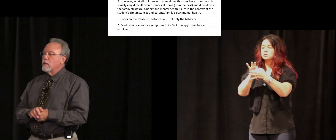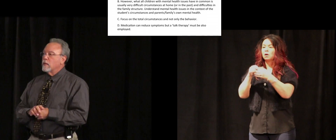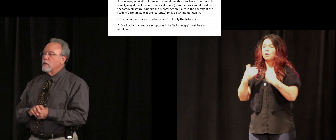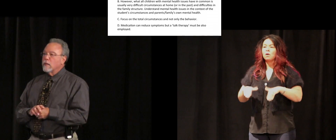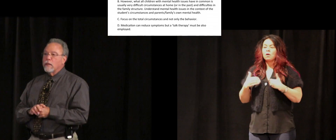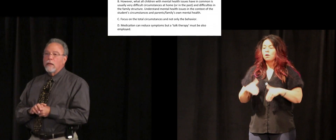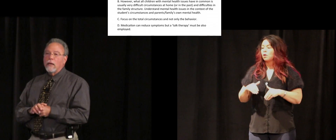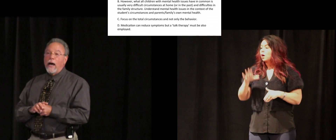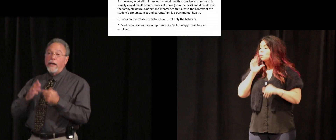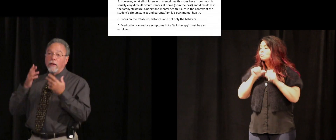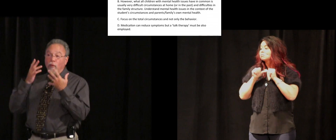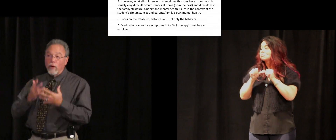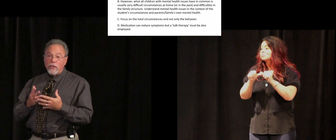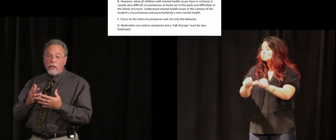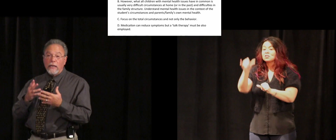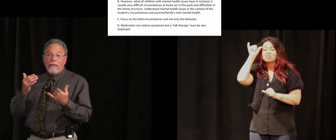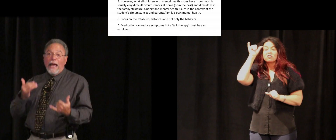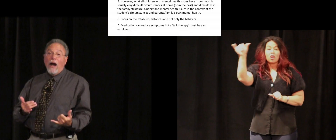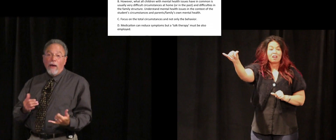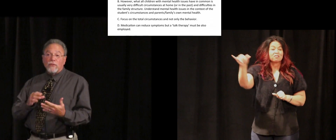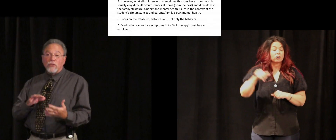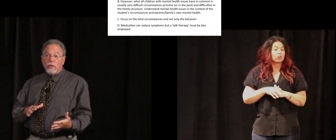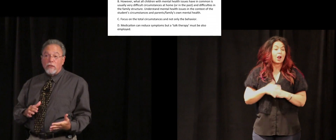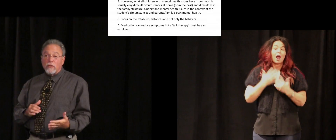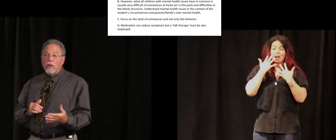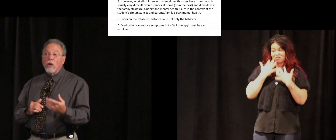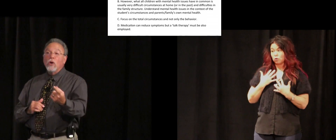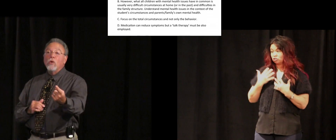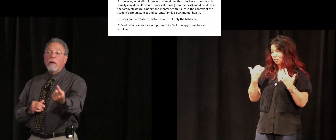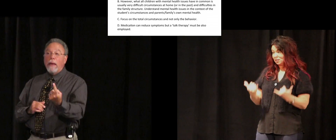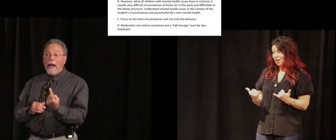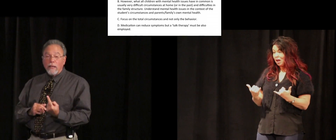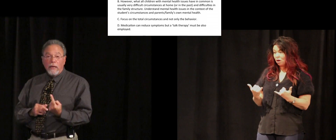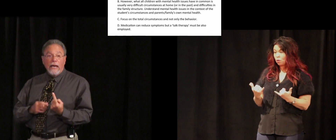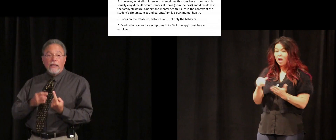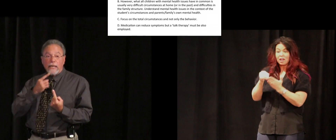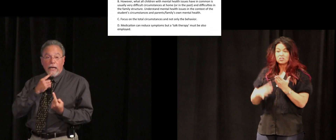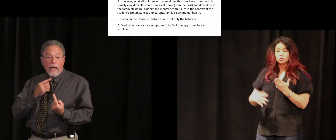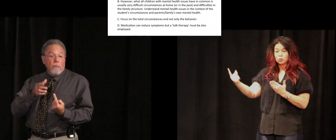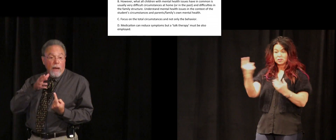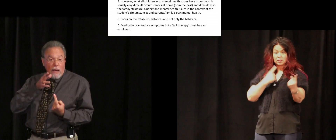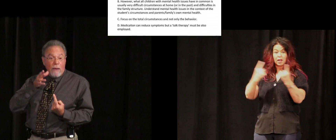And then figuring out how to manage the results of those emotions that you're experiencing.